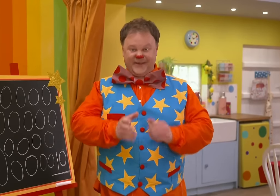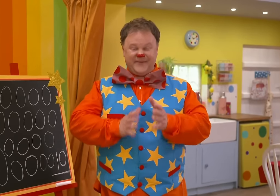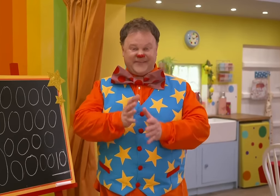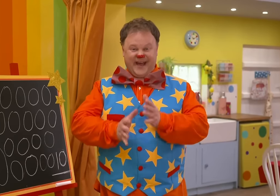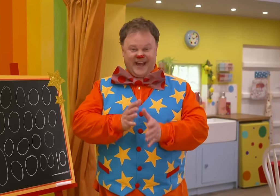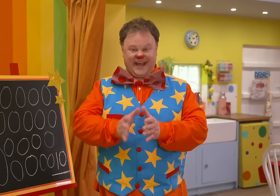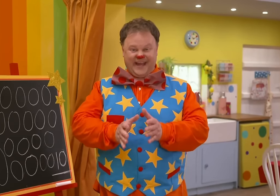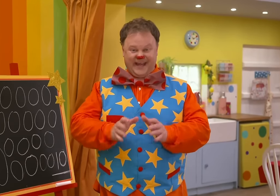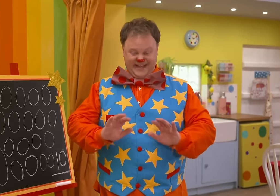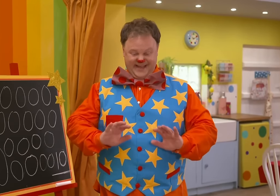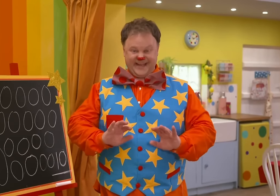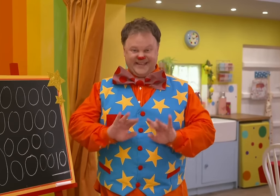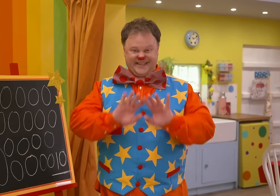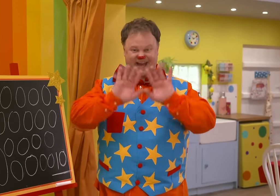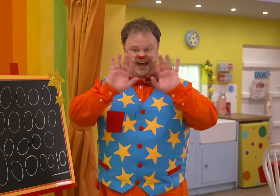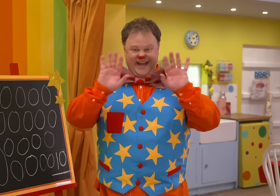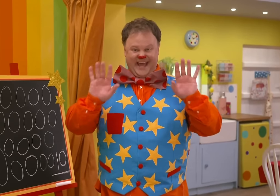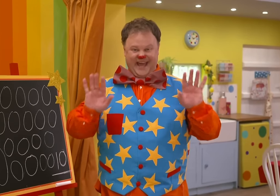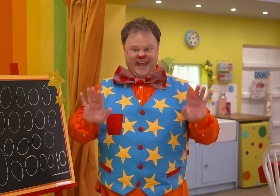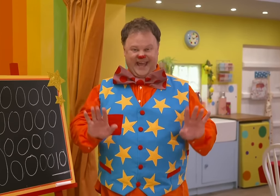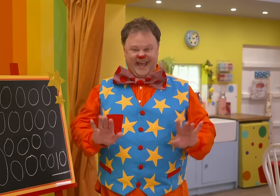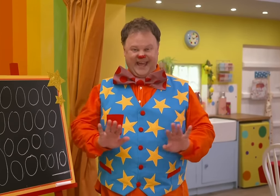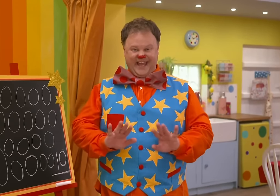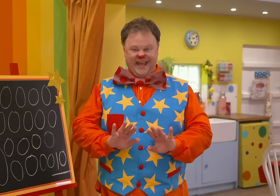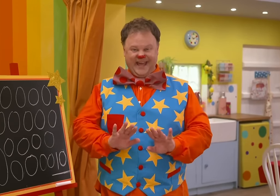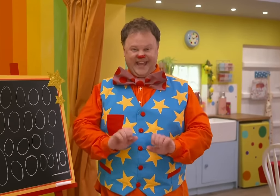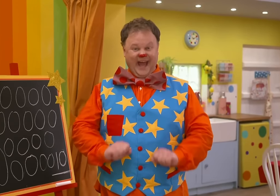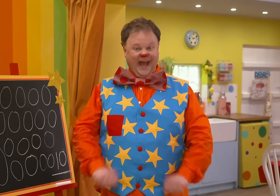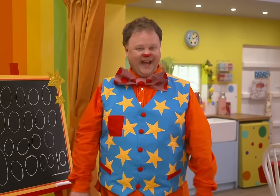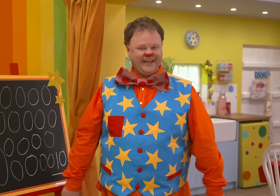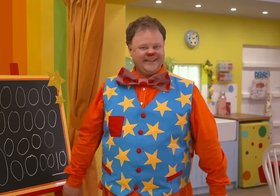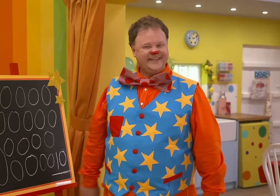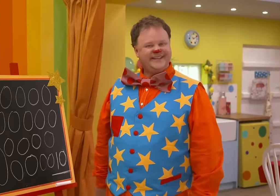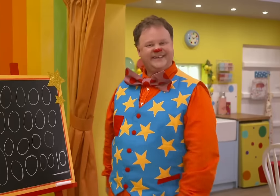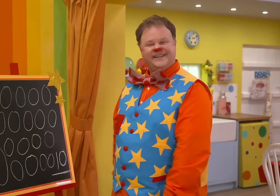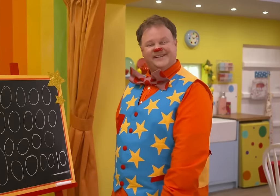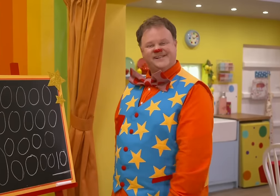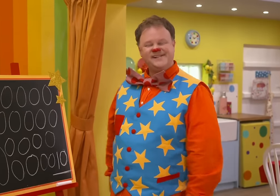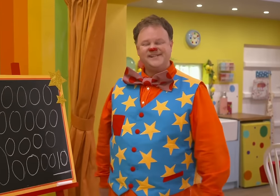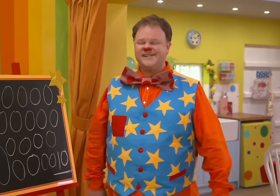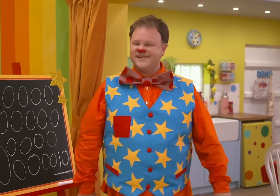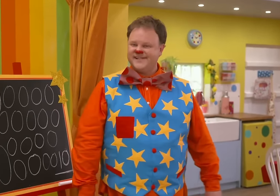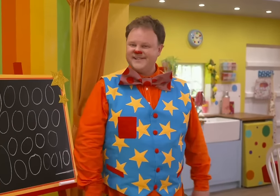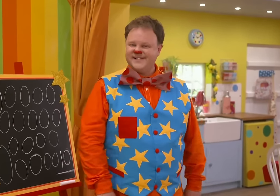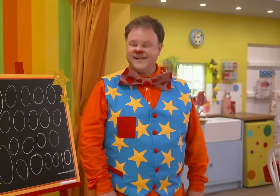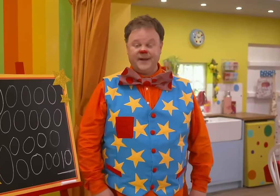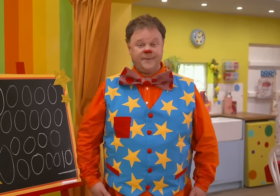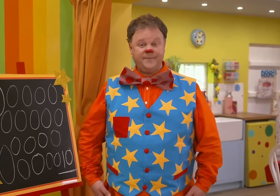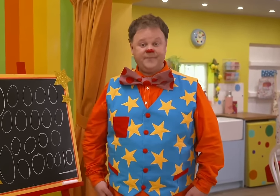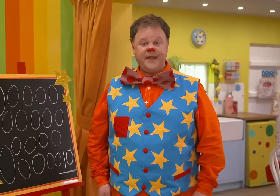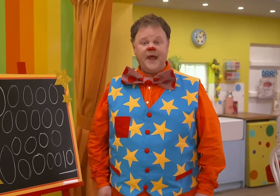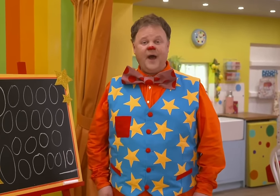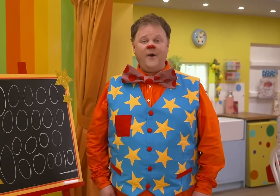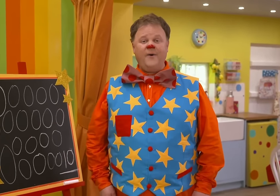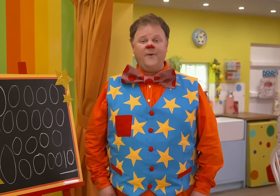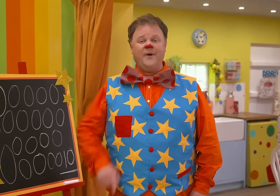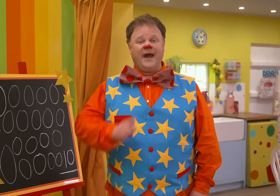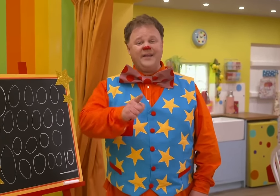You sign! Shiny! Thank you, Mr. Tumble. You're our friend. Oh, and